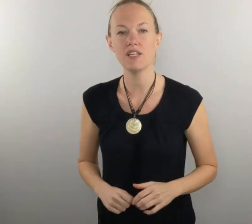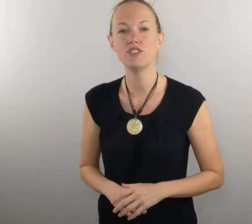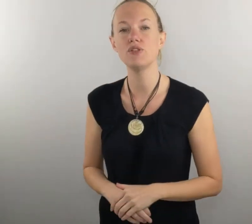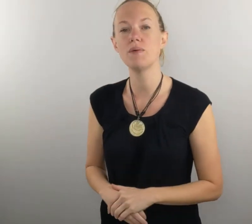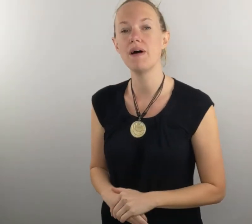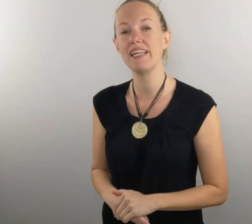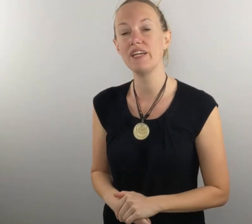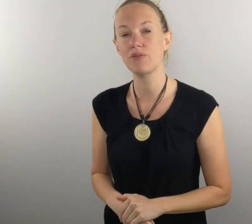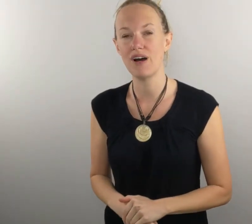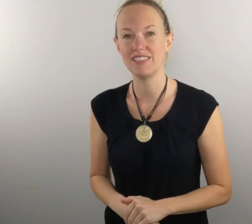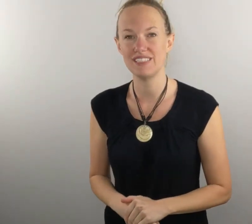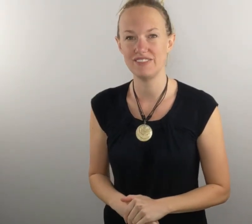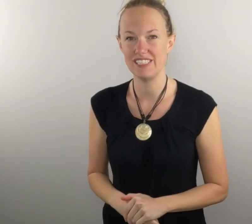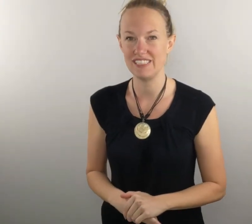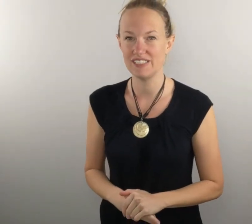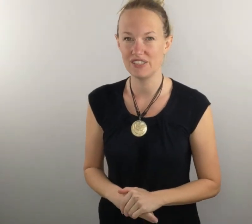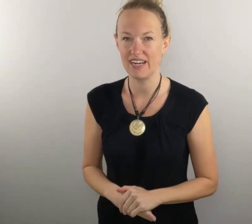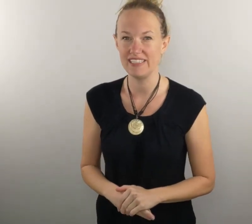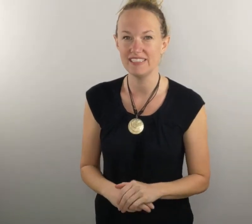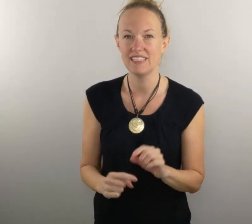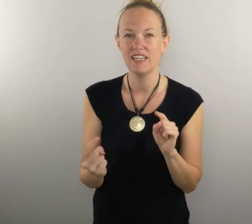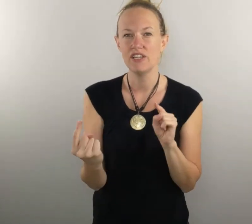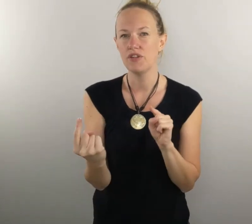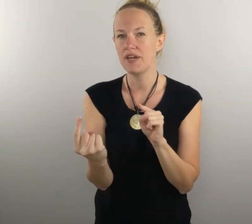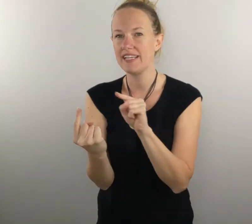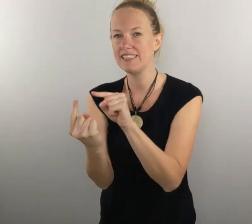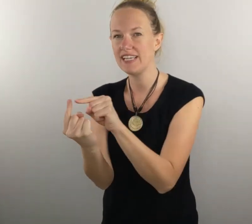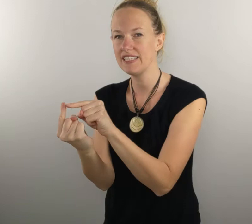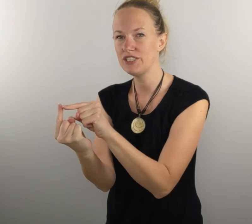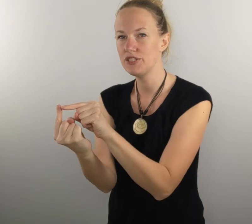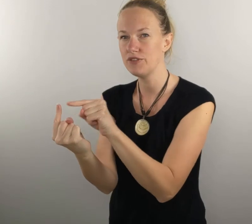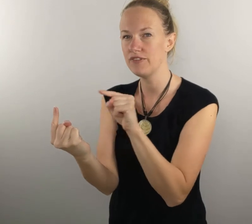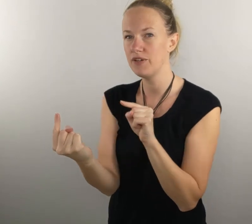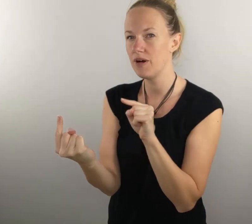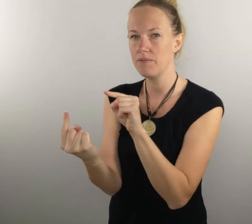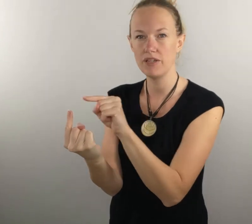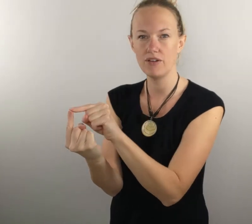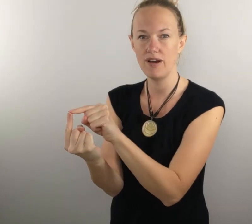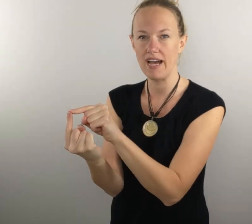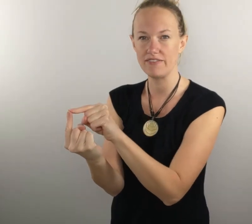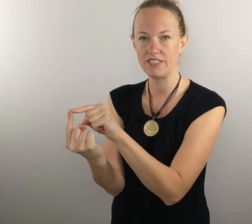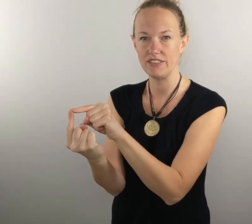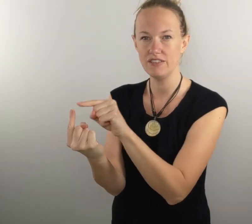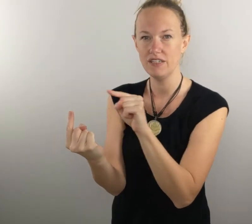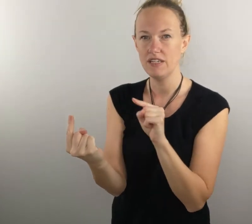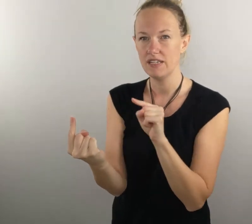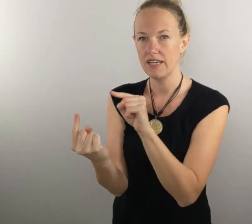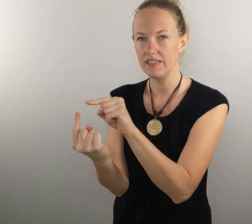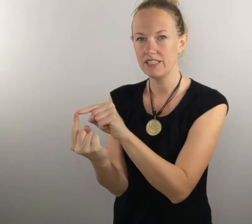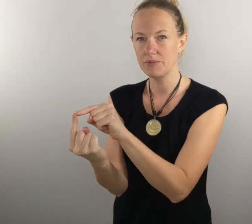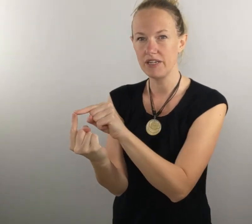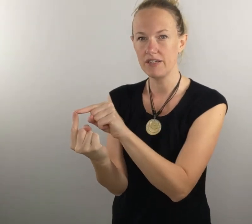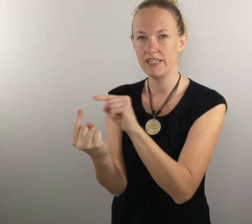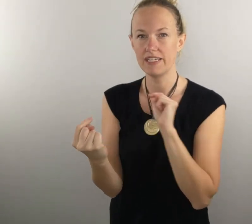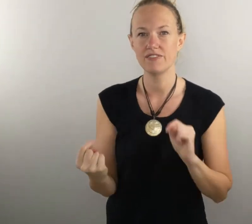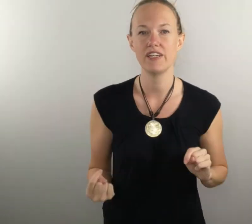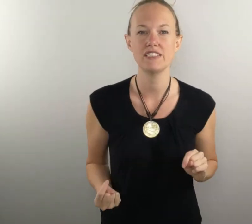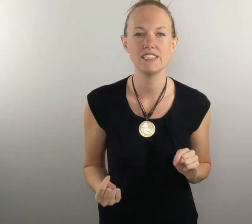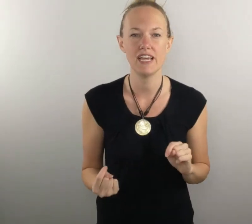to the mighty cross of Jesus Christ. You can sign 2 if you want, but you don't have to. Okay, you're just bringing your index fingers